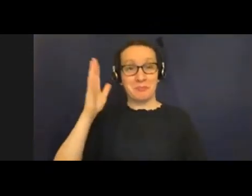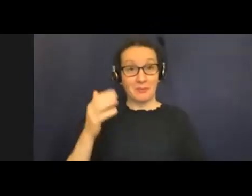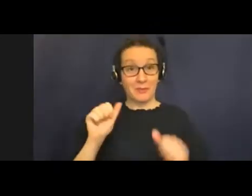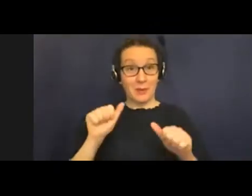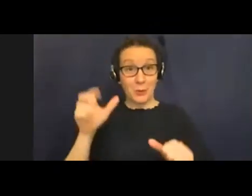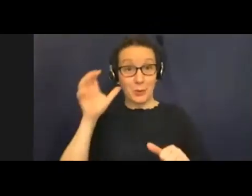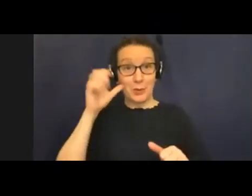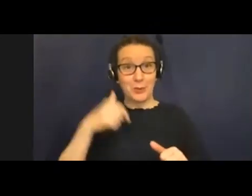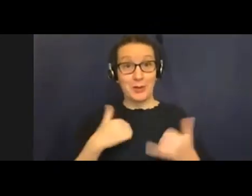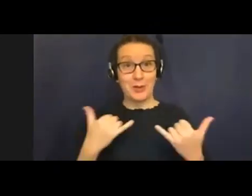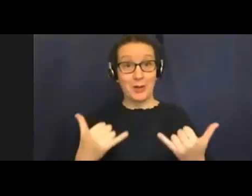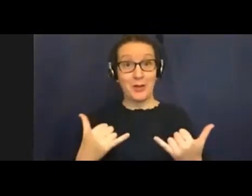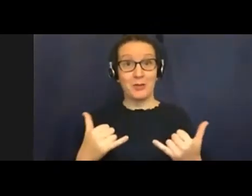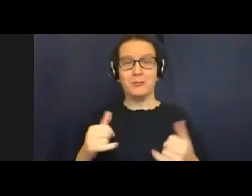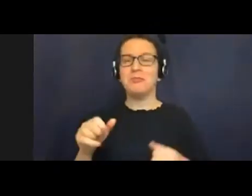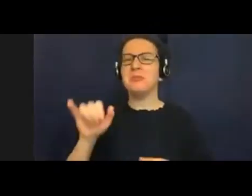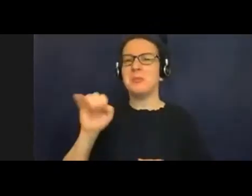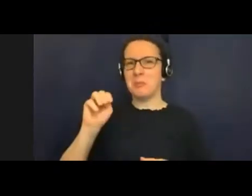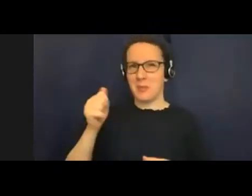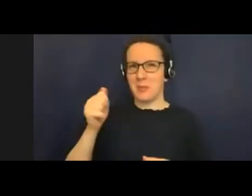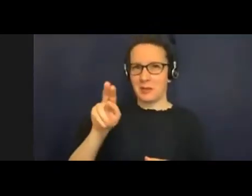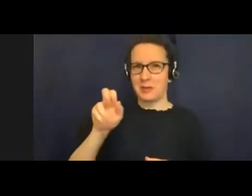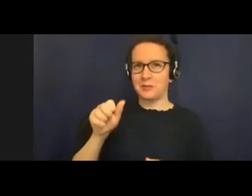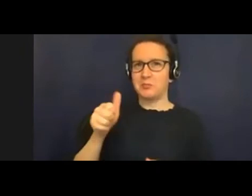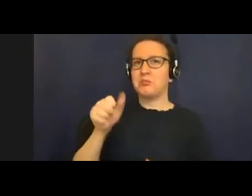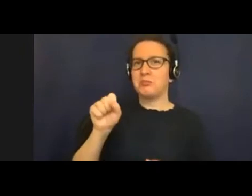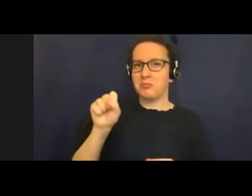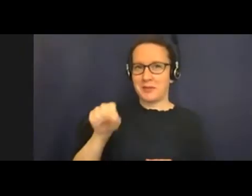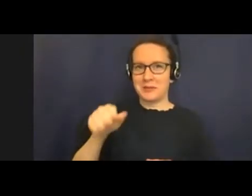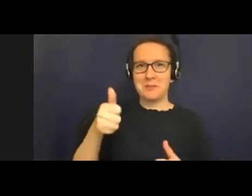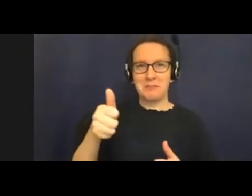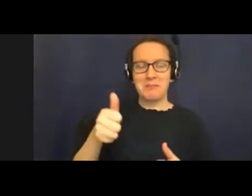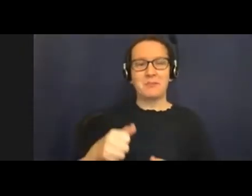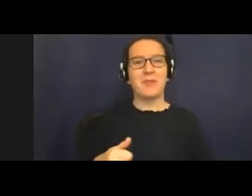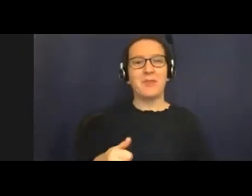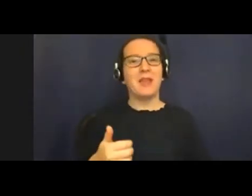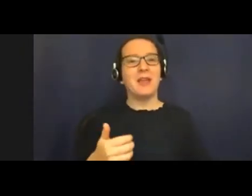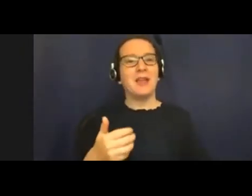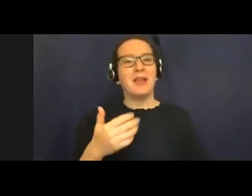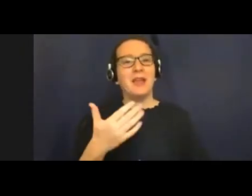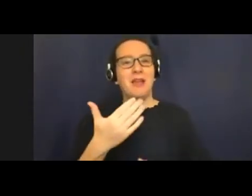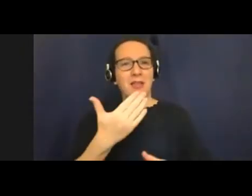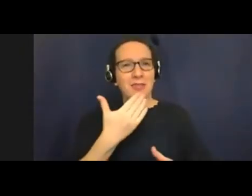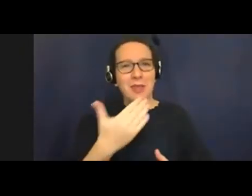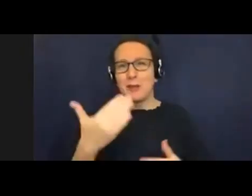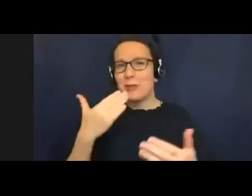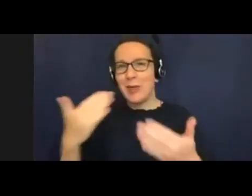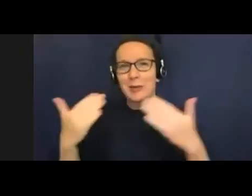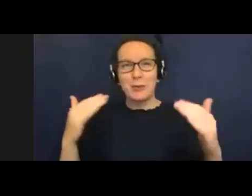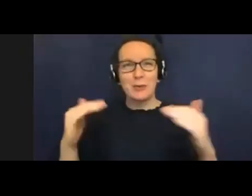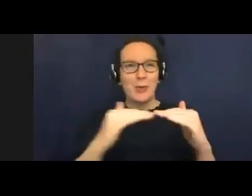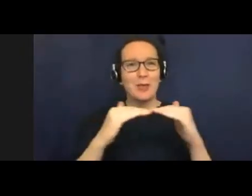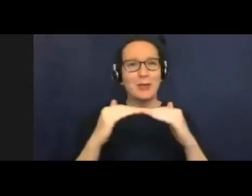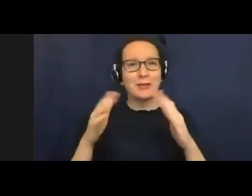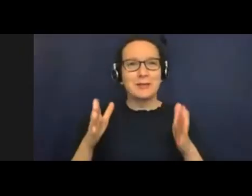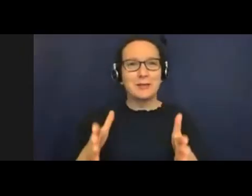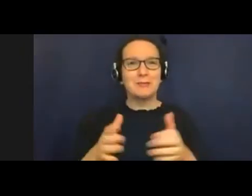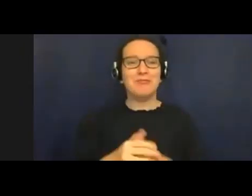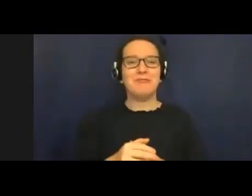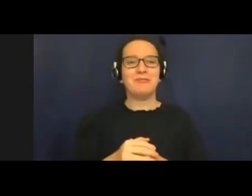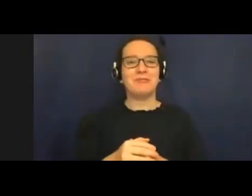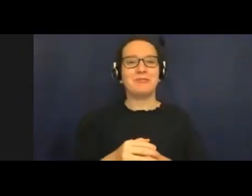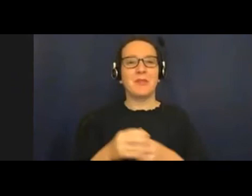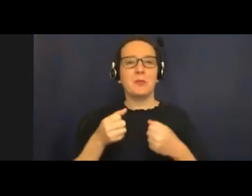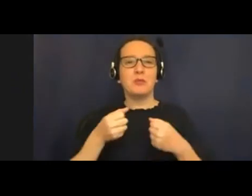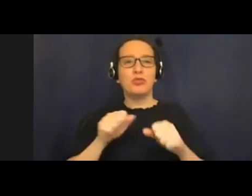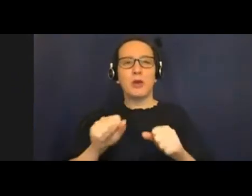Yes, we can. Okay, thank you, Marcus. Thank you, colleagues. I will try to highlight